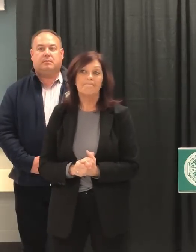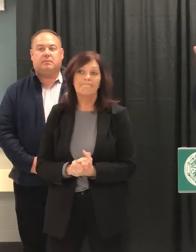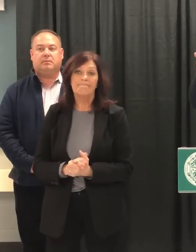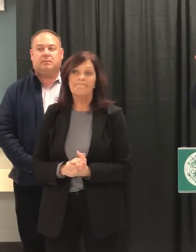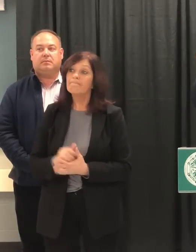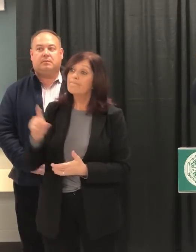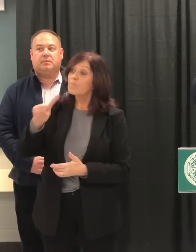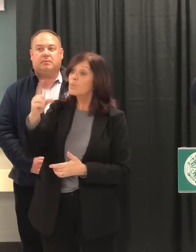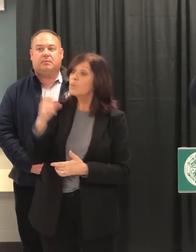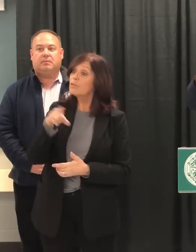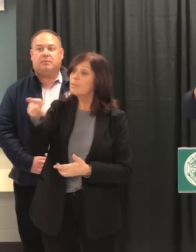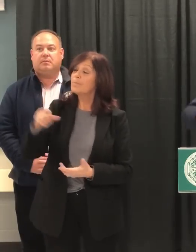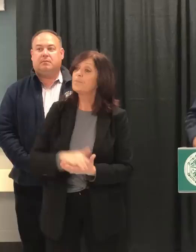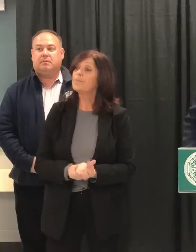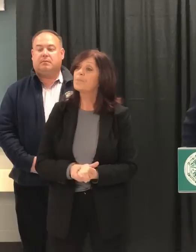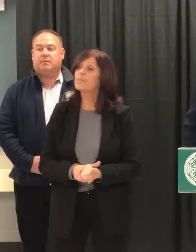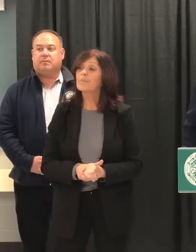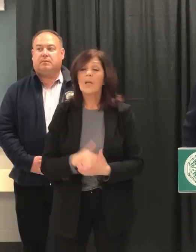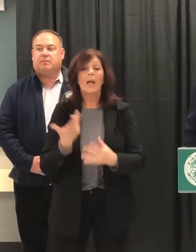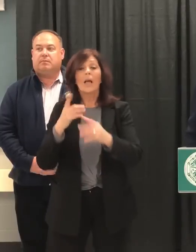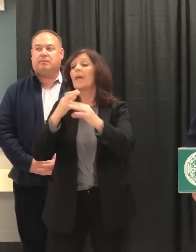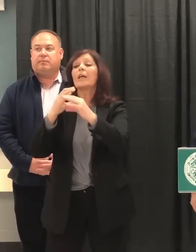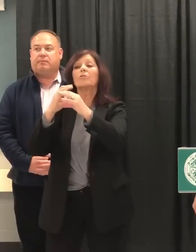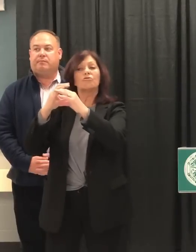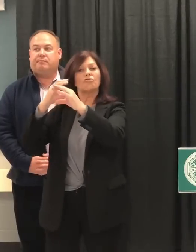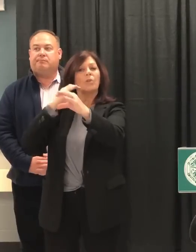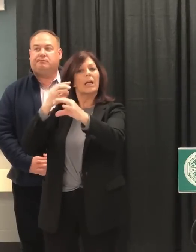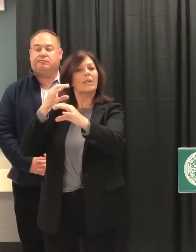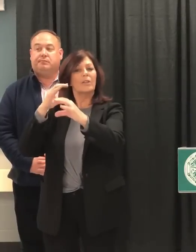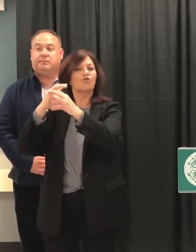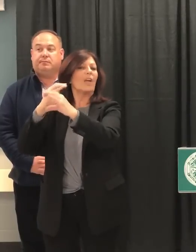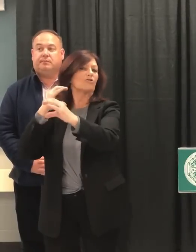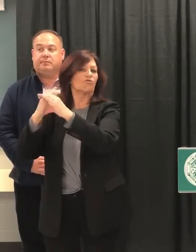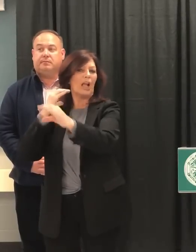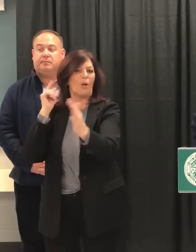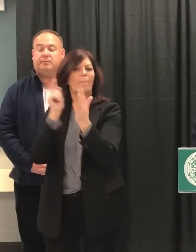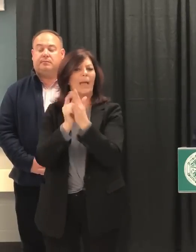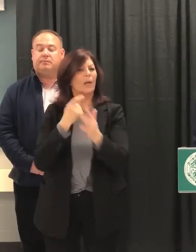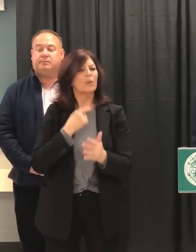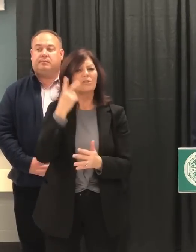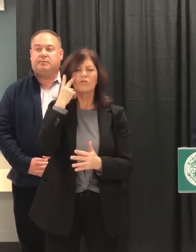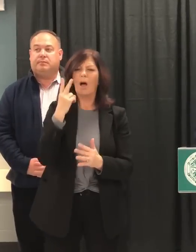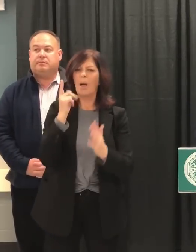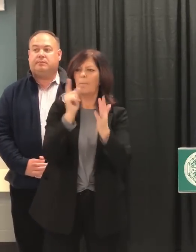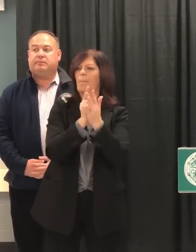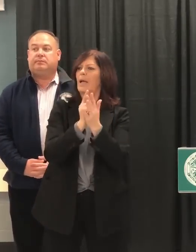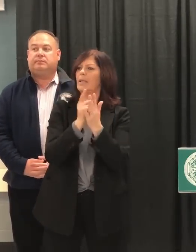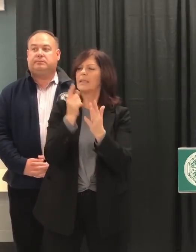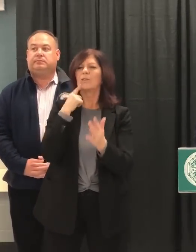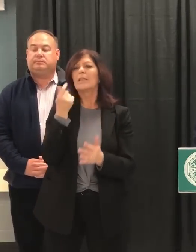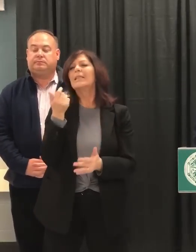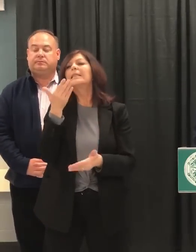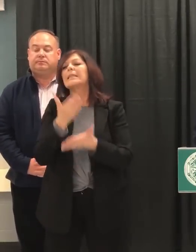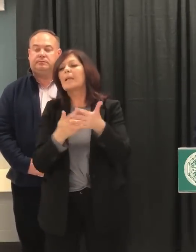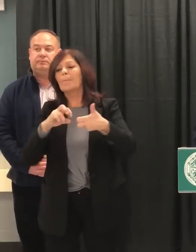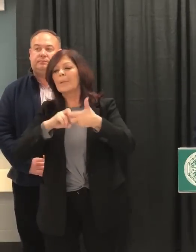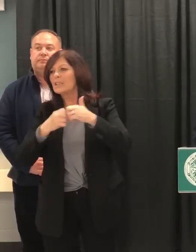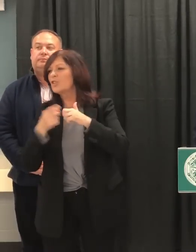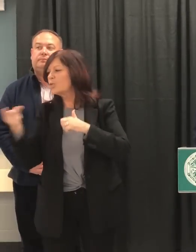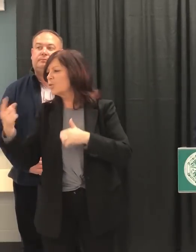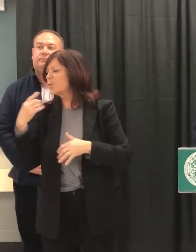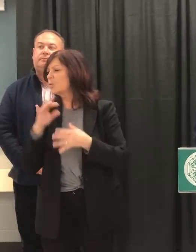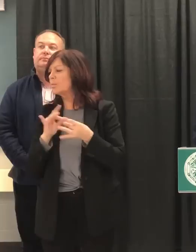Rob, did you have a question first? Yeah, tractor trailer ban, we saw a few on the thruway before things were shut down. I know there were some issues on Southwestern, like you